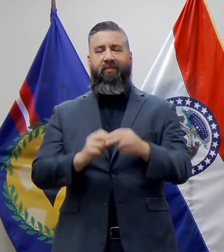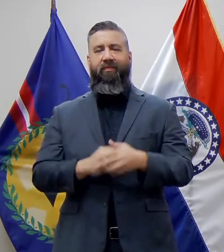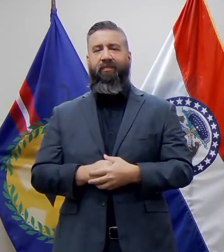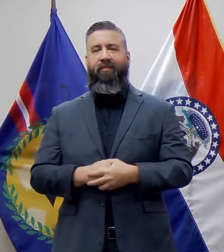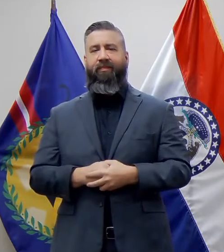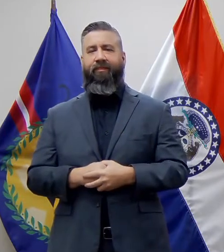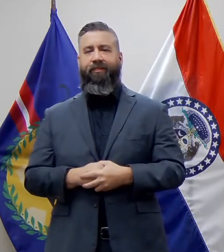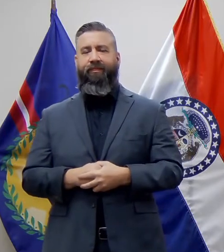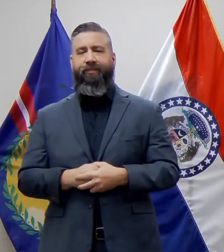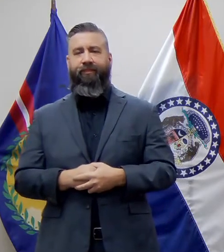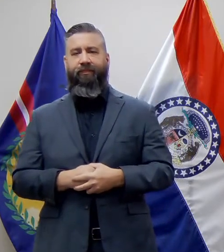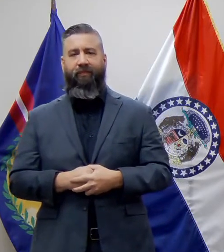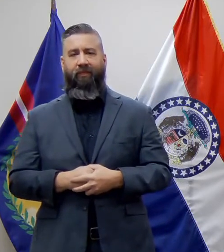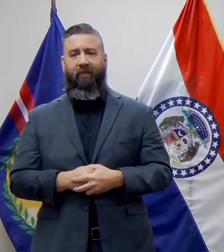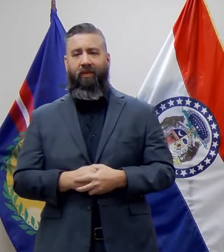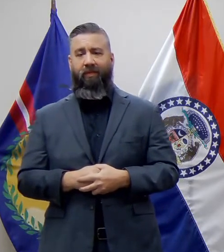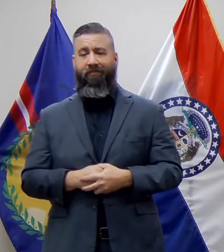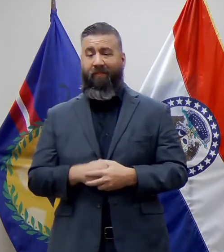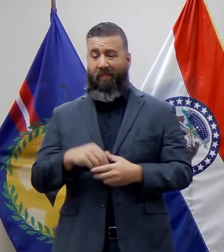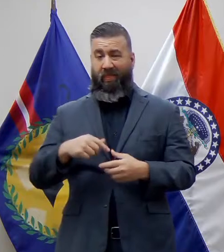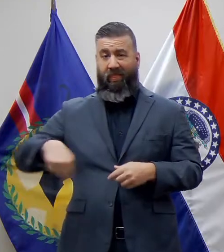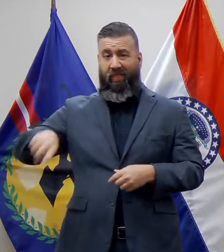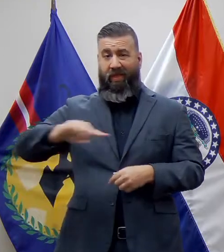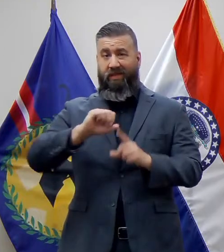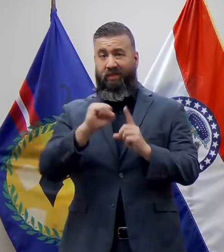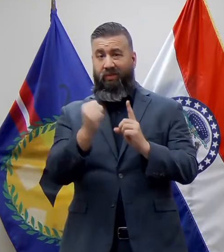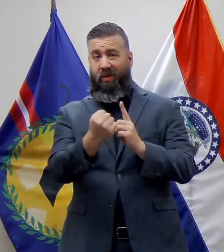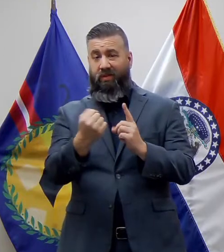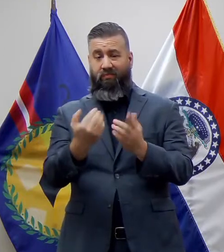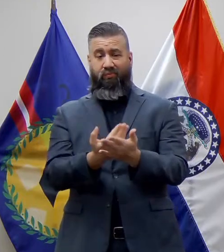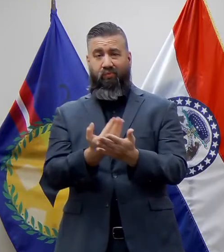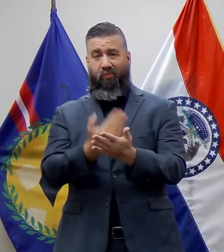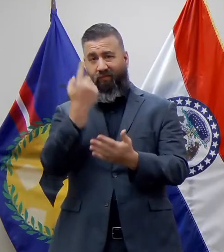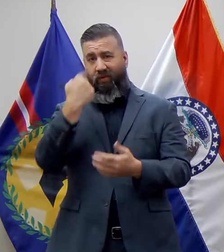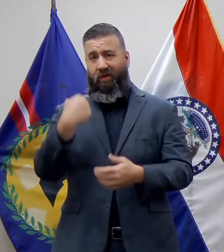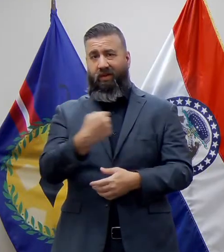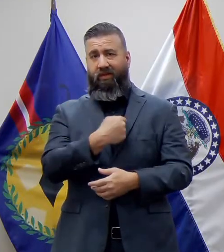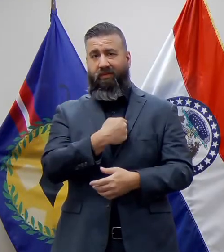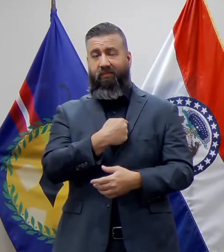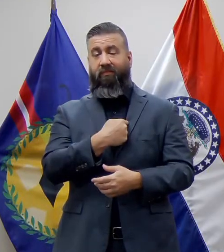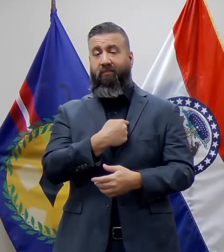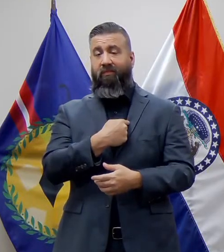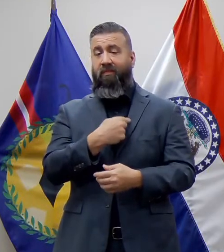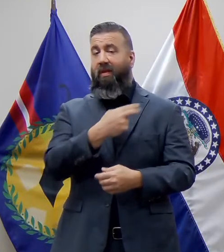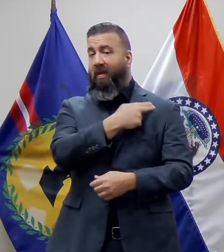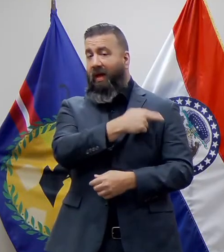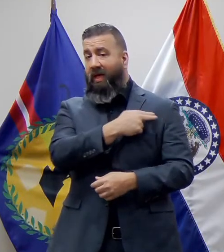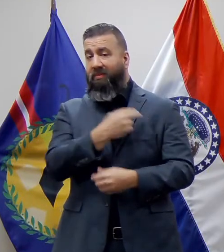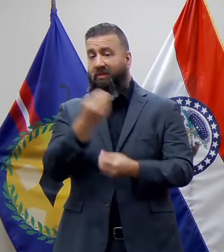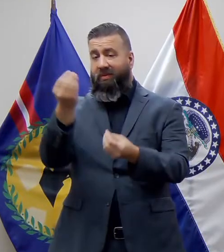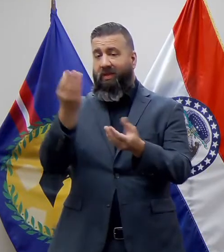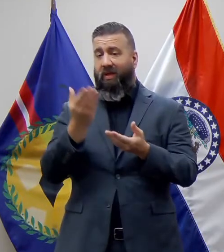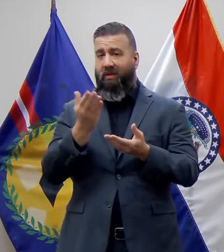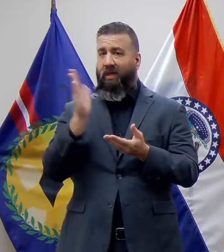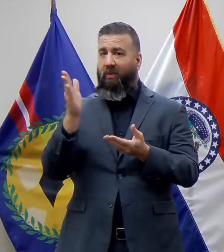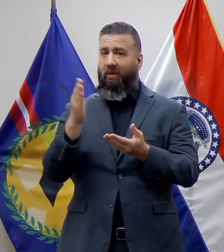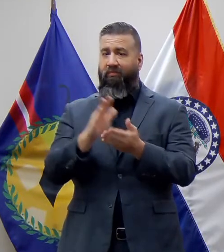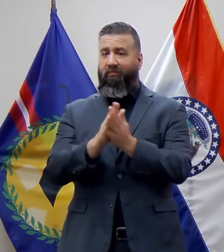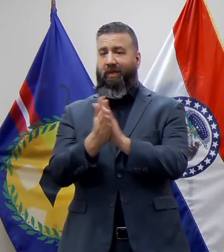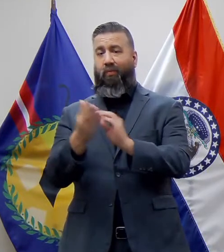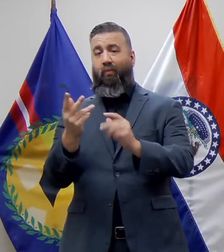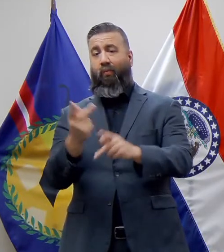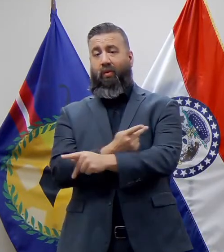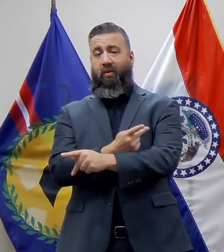We're in uncharted territory. The healthcare systems tell us that it's going to get worse before it gets